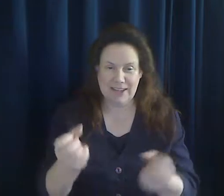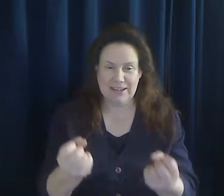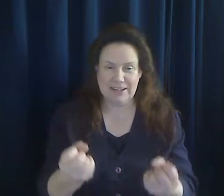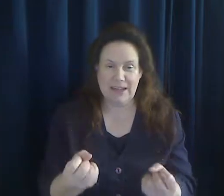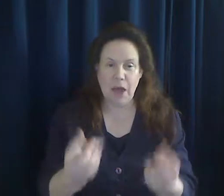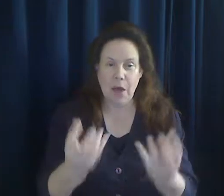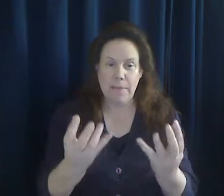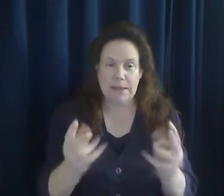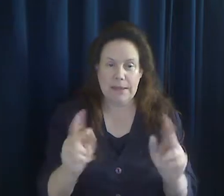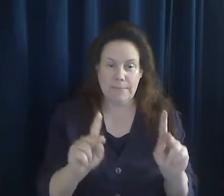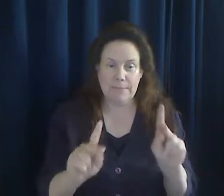it.